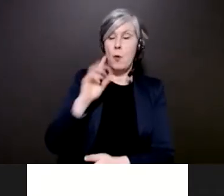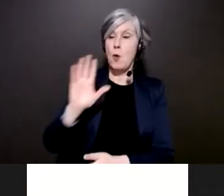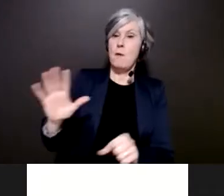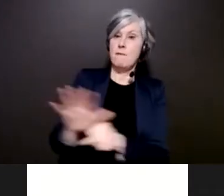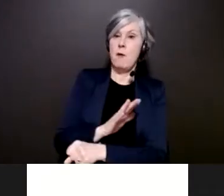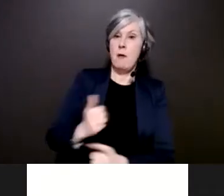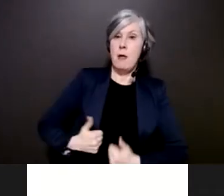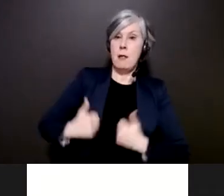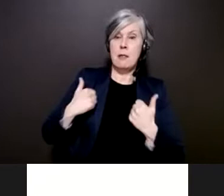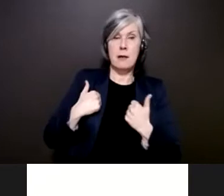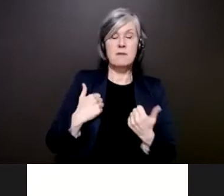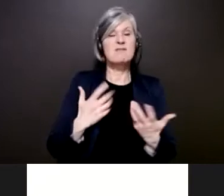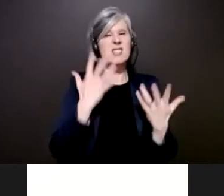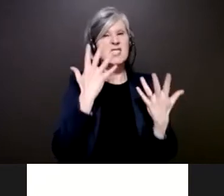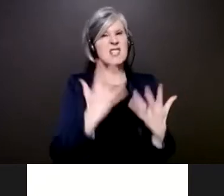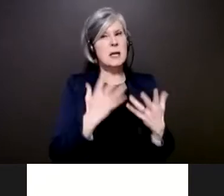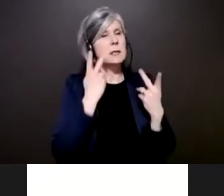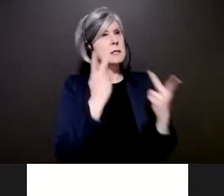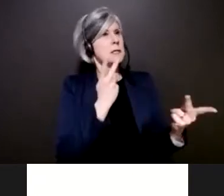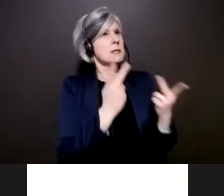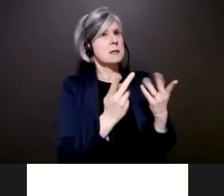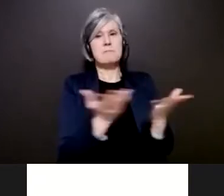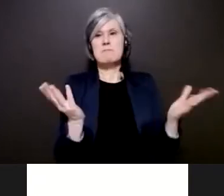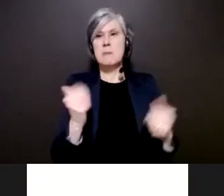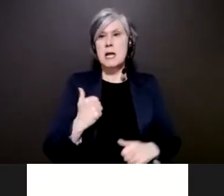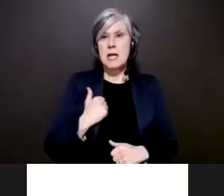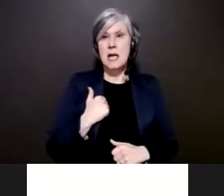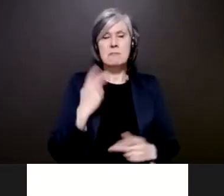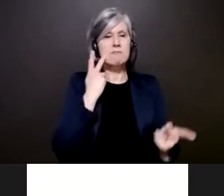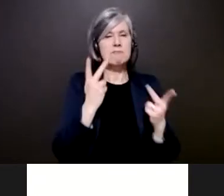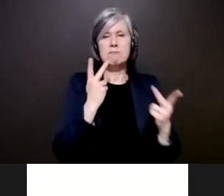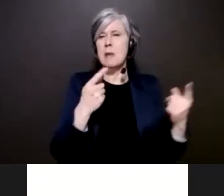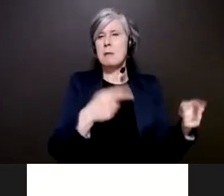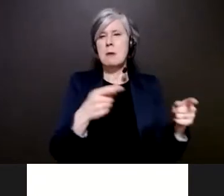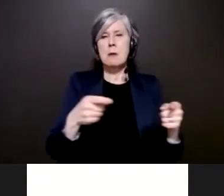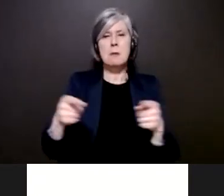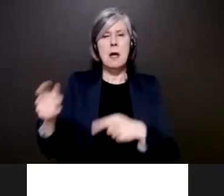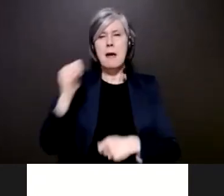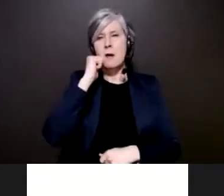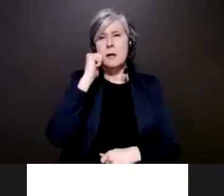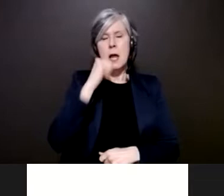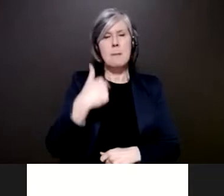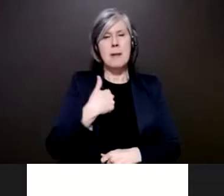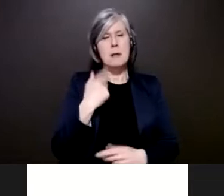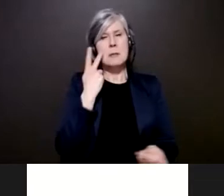very pervasive across many institutions, and I see it every day of my working life. Health and social care,